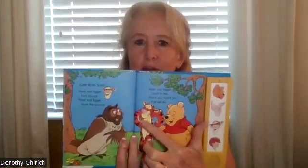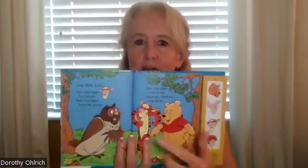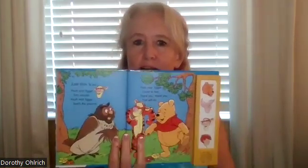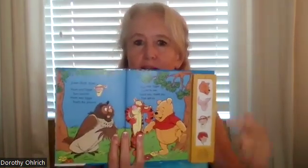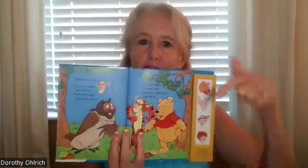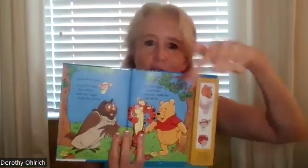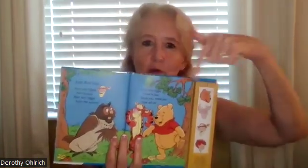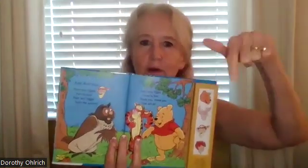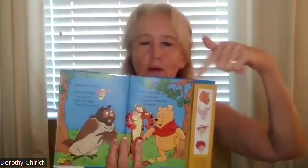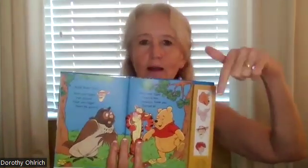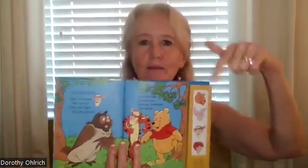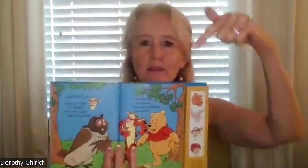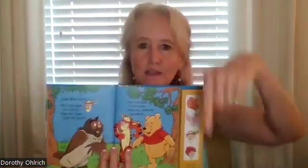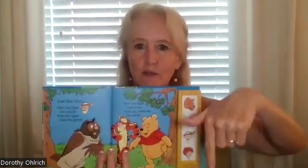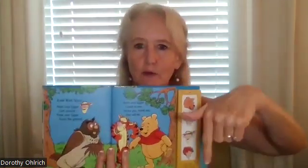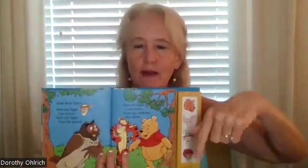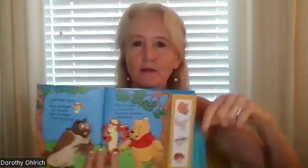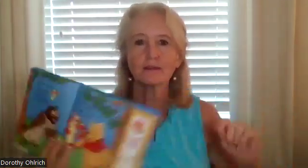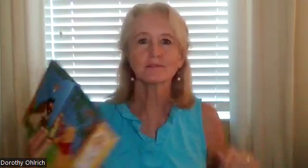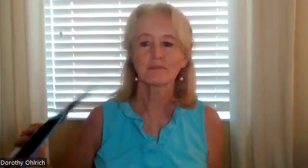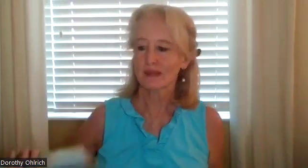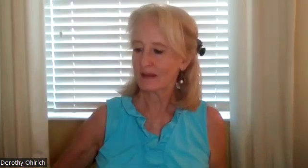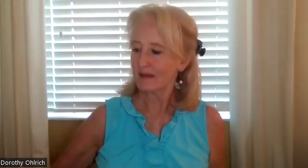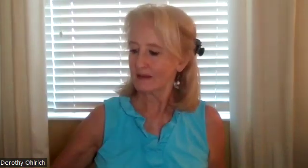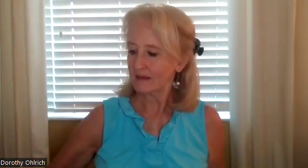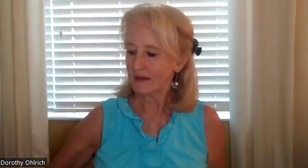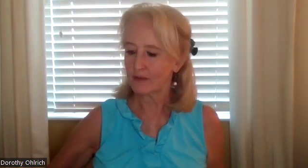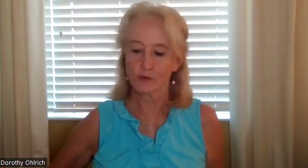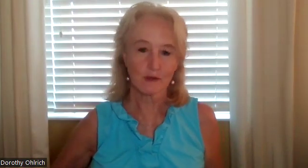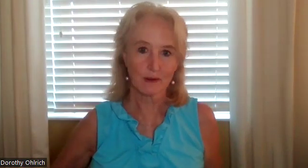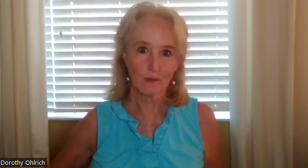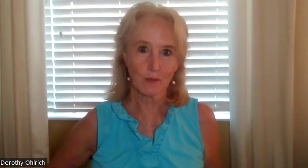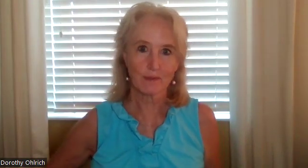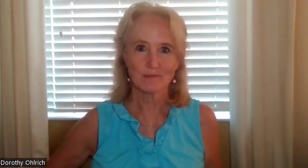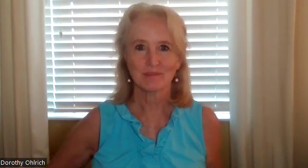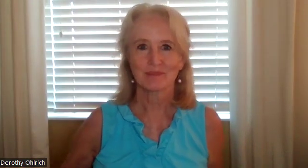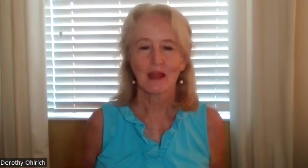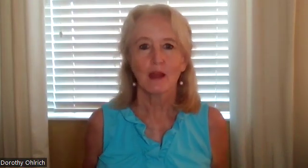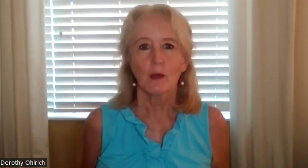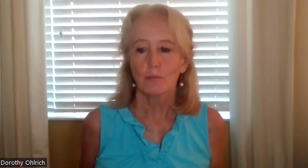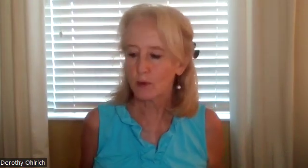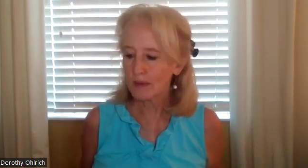Tigger turning around, touching the ground, and they're jumping rope. Pooh and